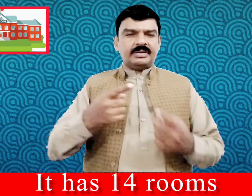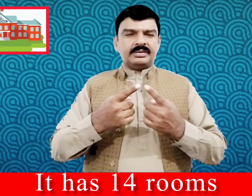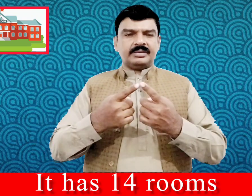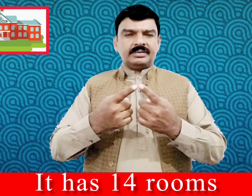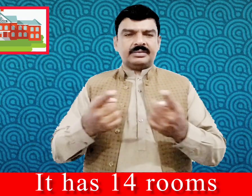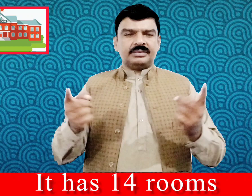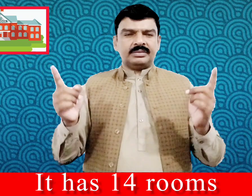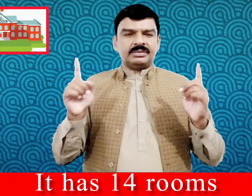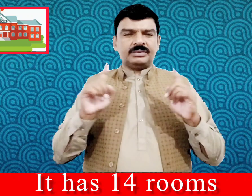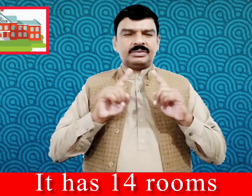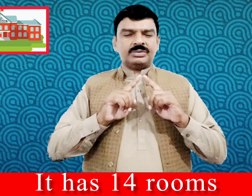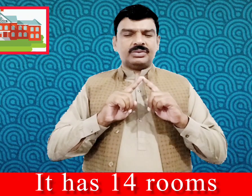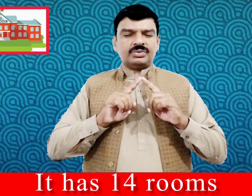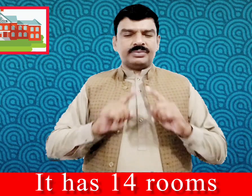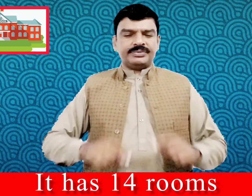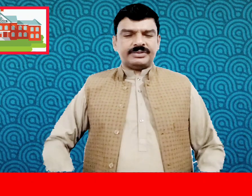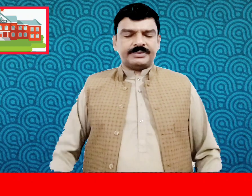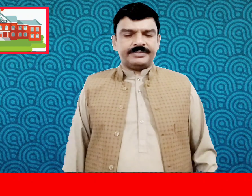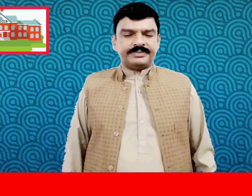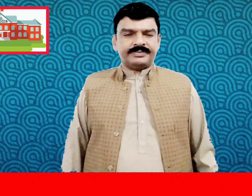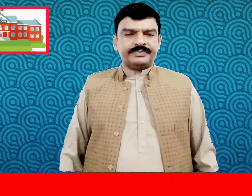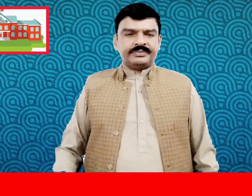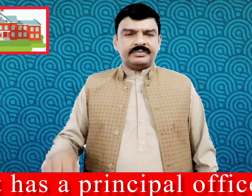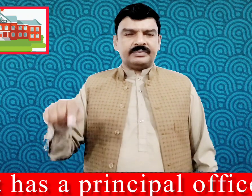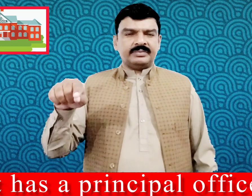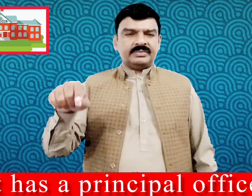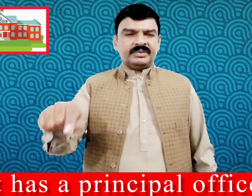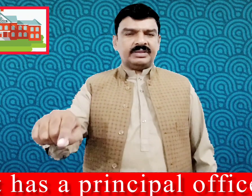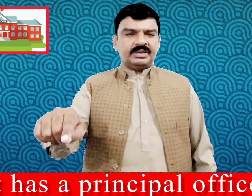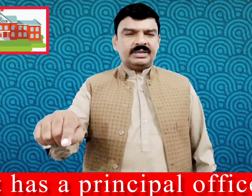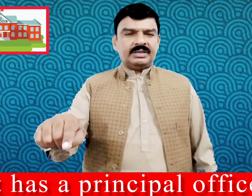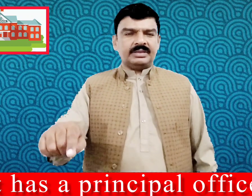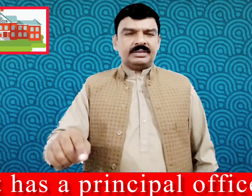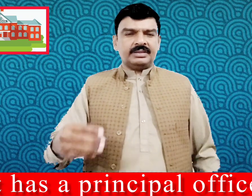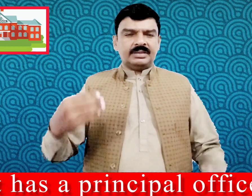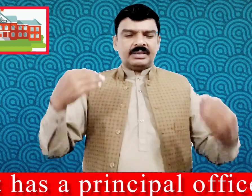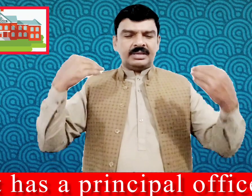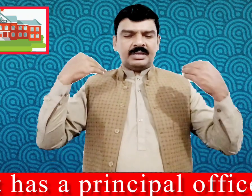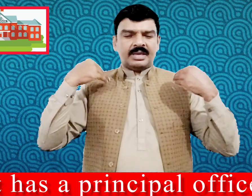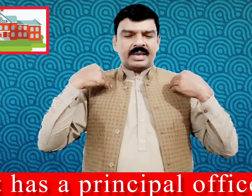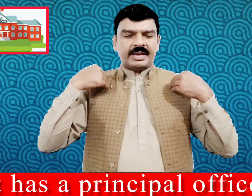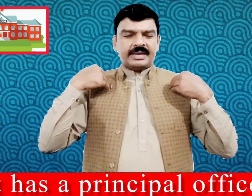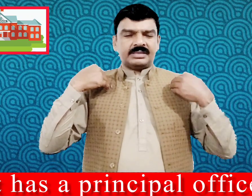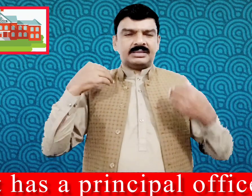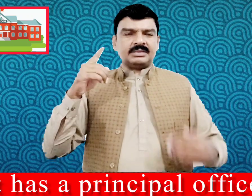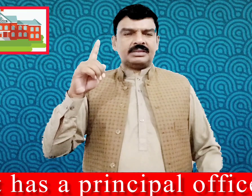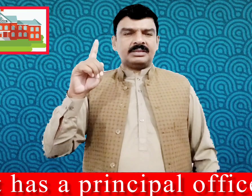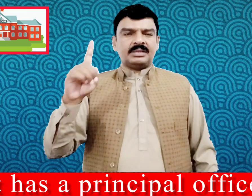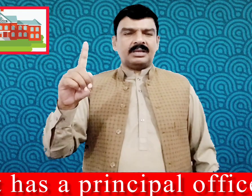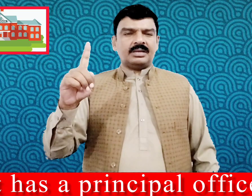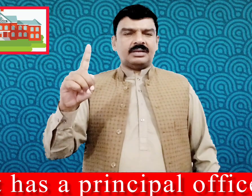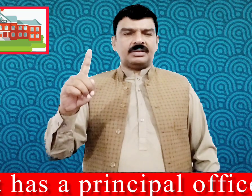14 rooms. It has a